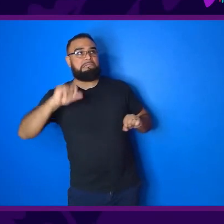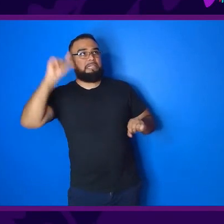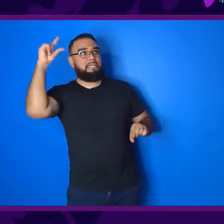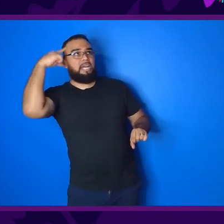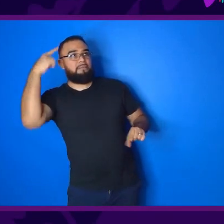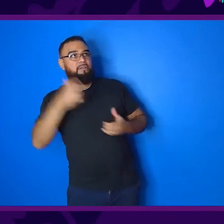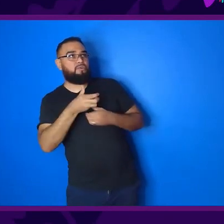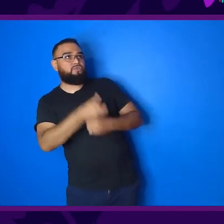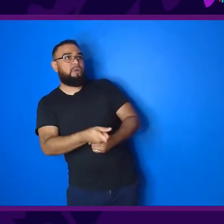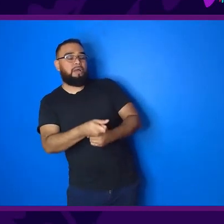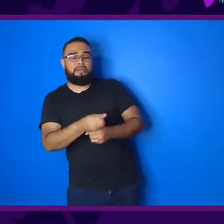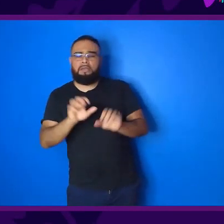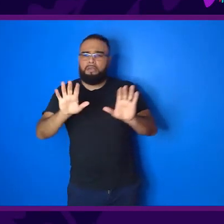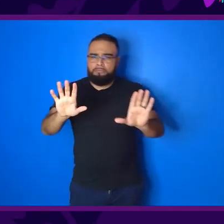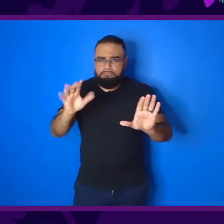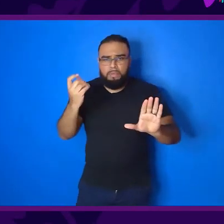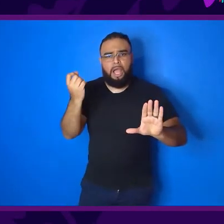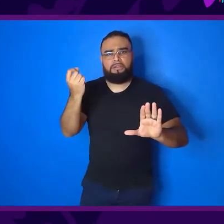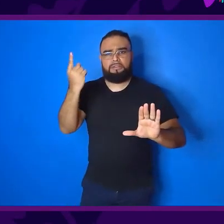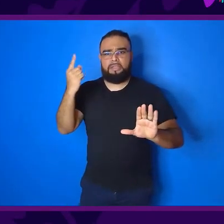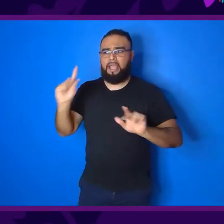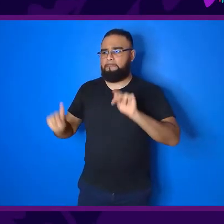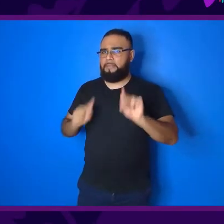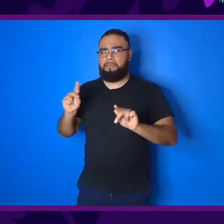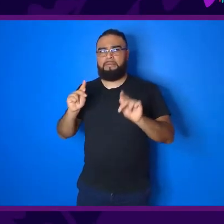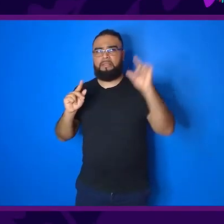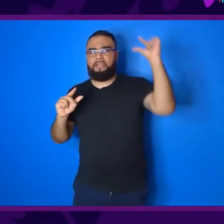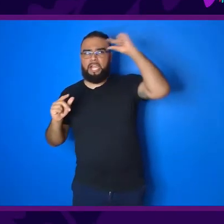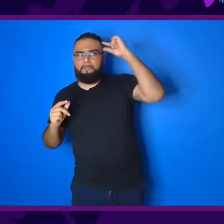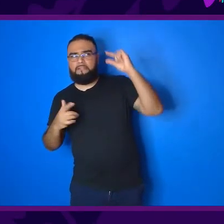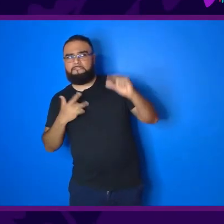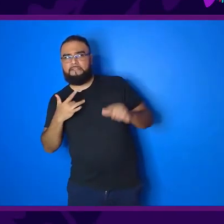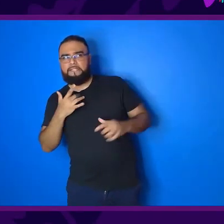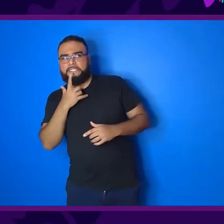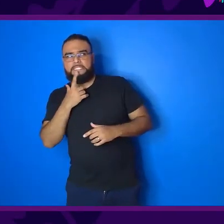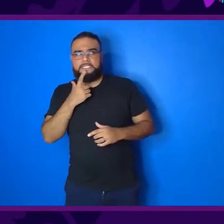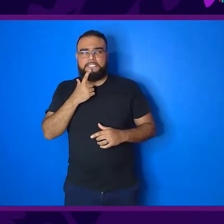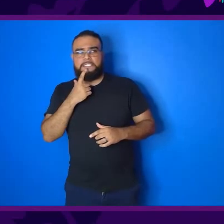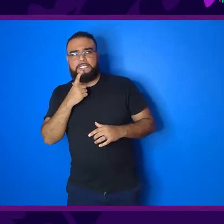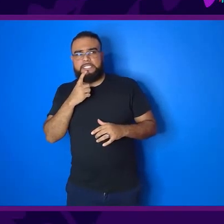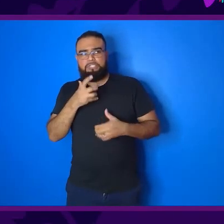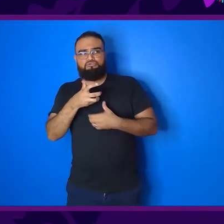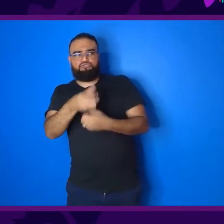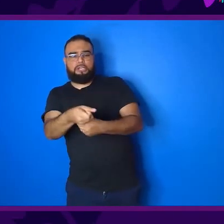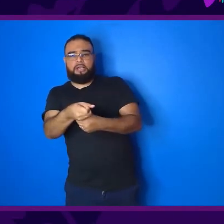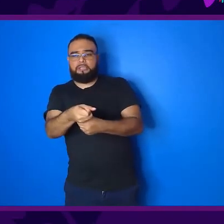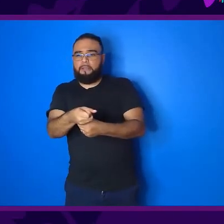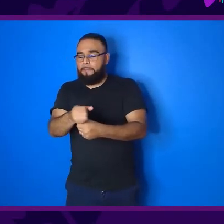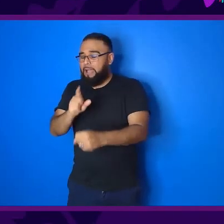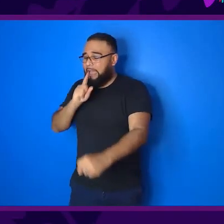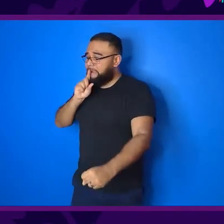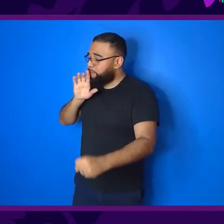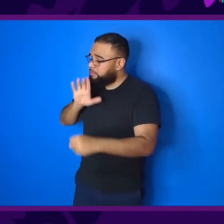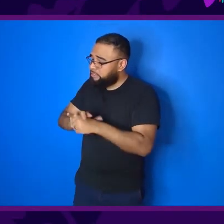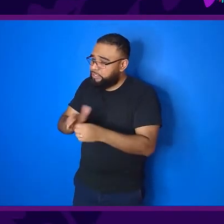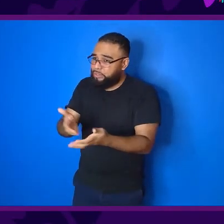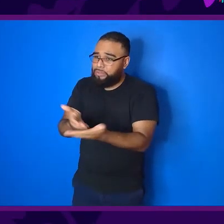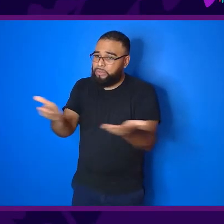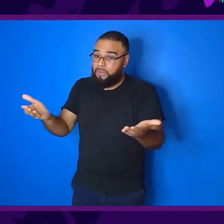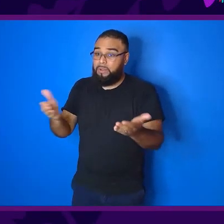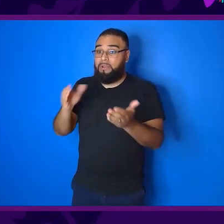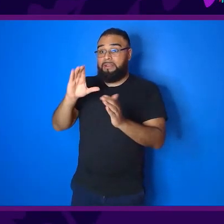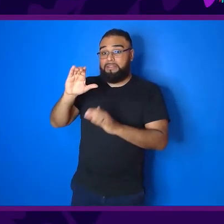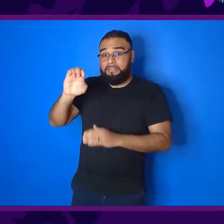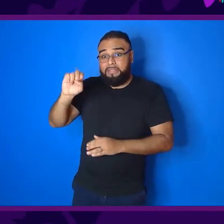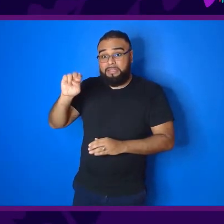distrust that some people don't have, but I guarantee you, this is confidential information, that this information is